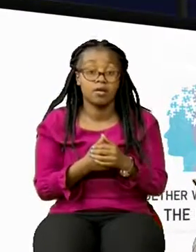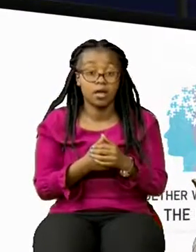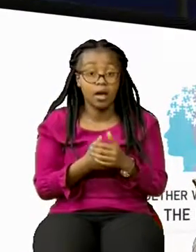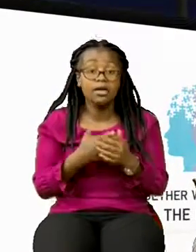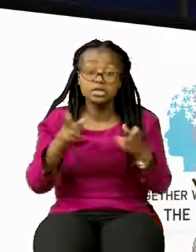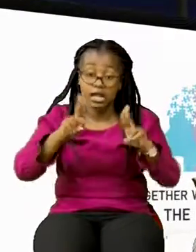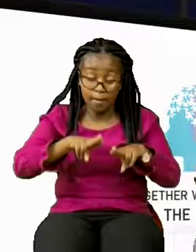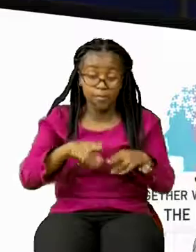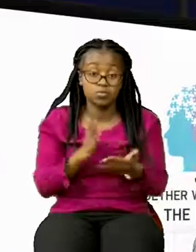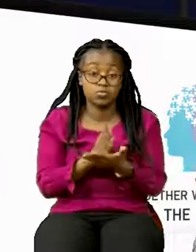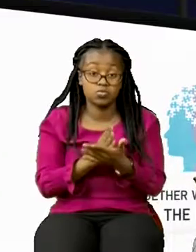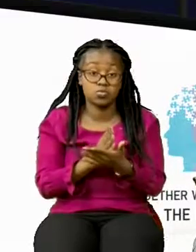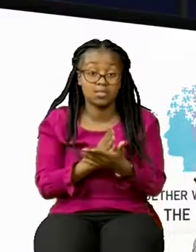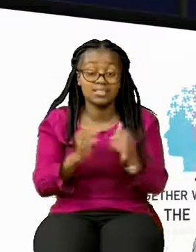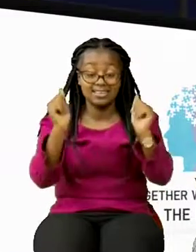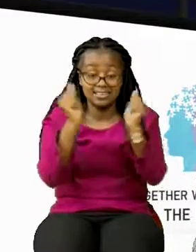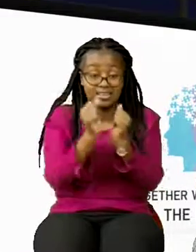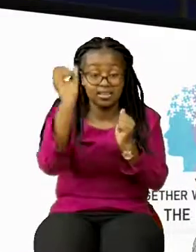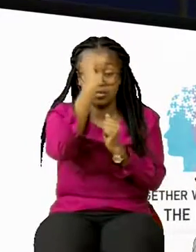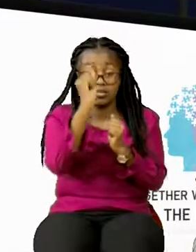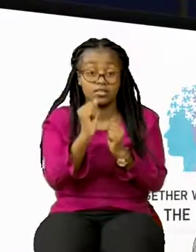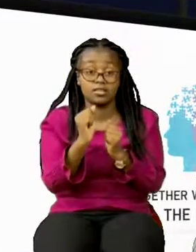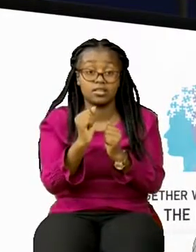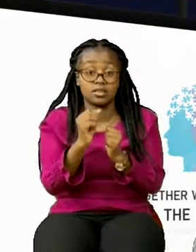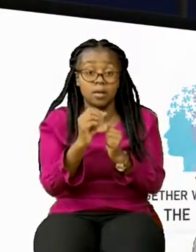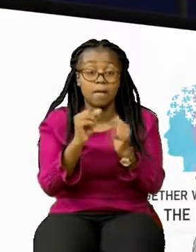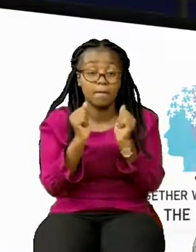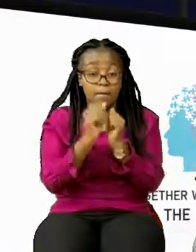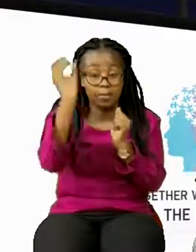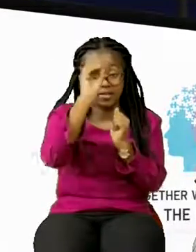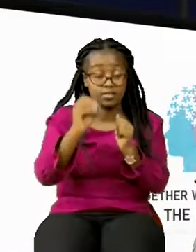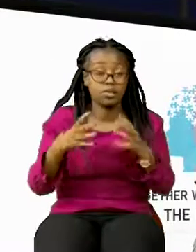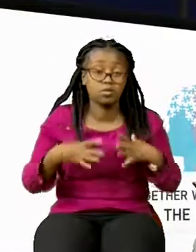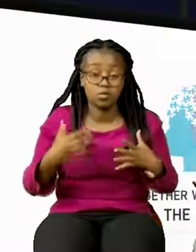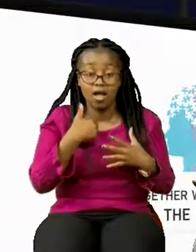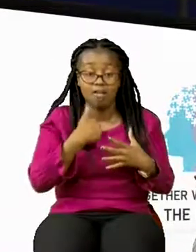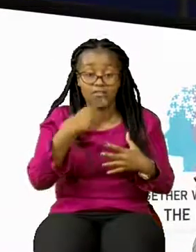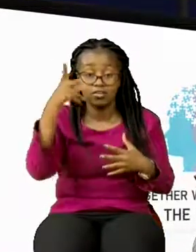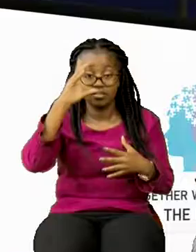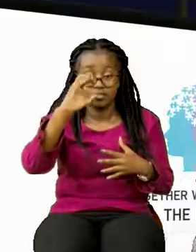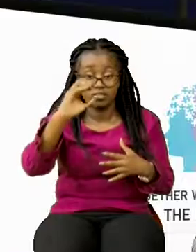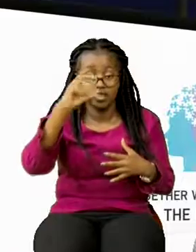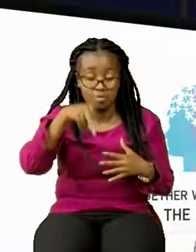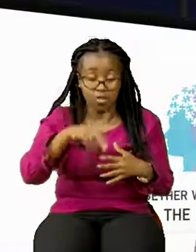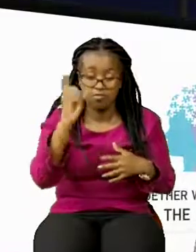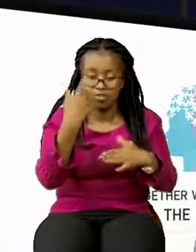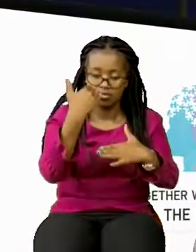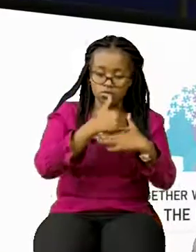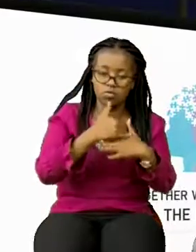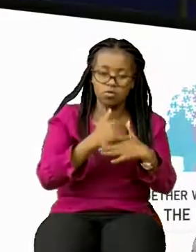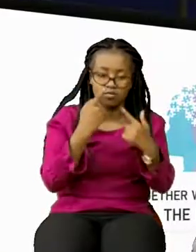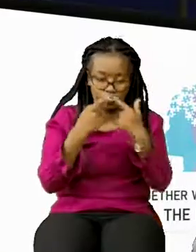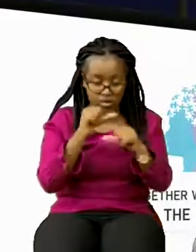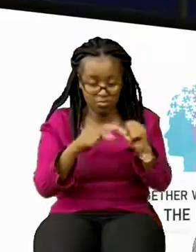it happens. And that is 10% of persons with cerebral palsy, which we had in our first episode. We had dived into